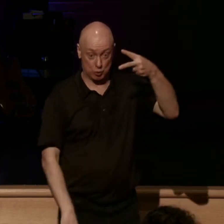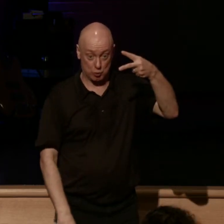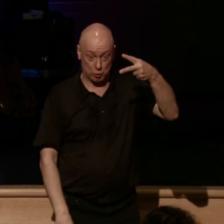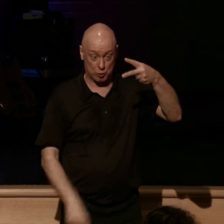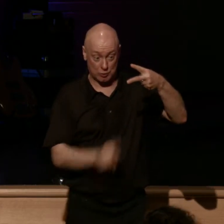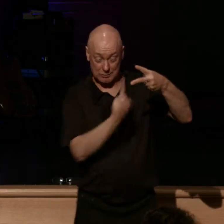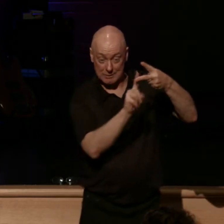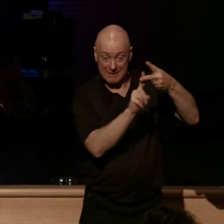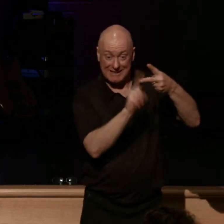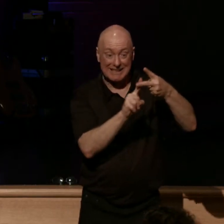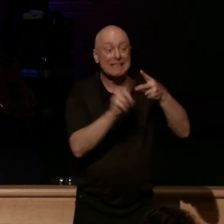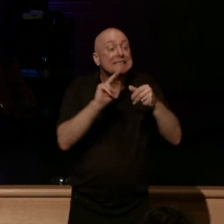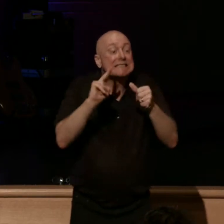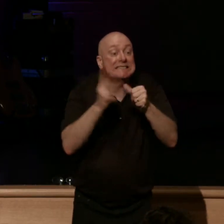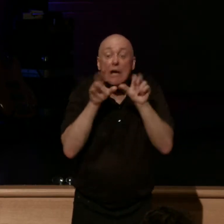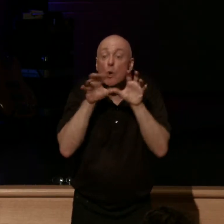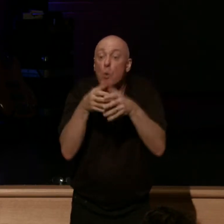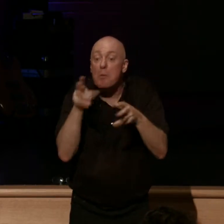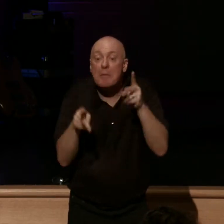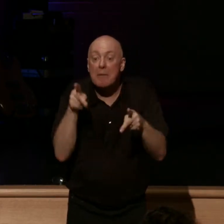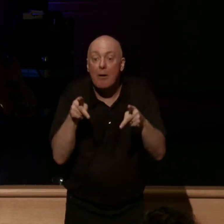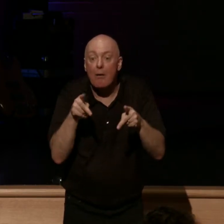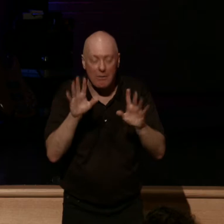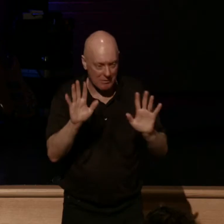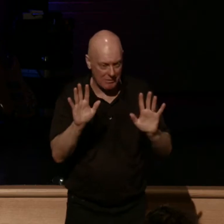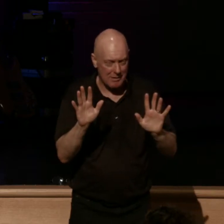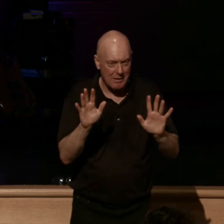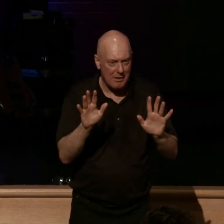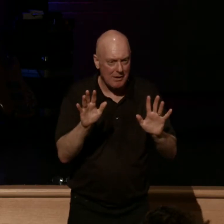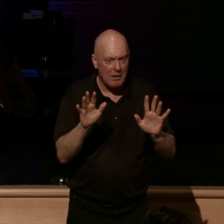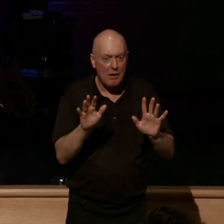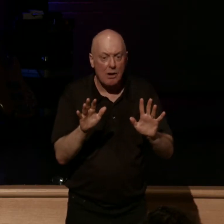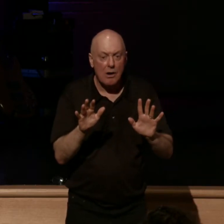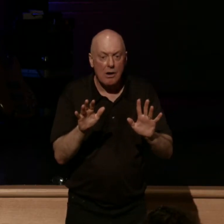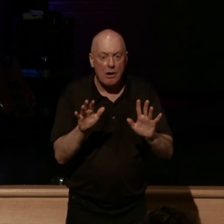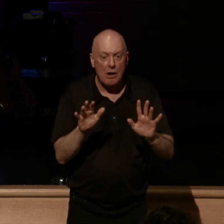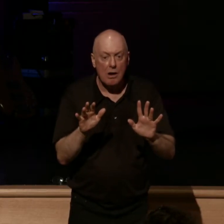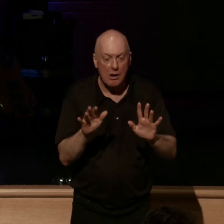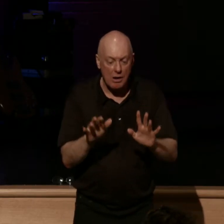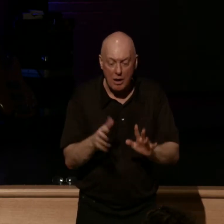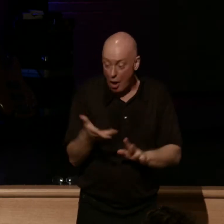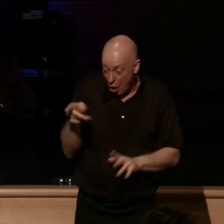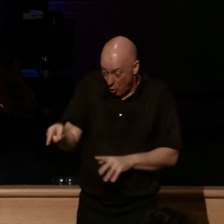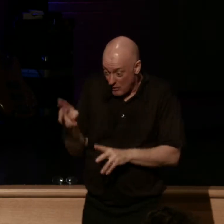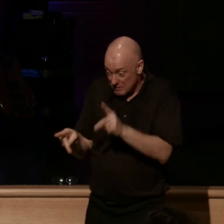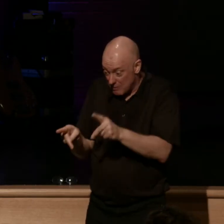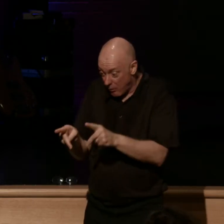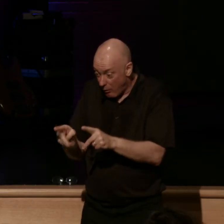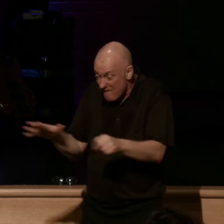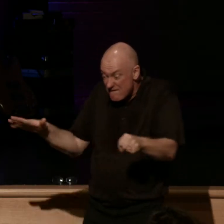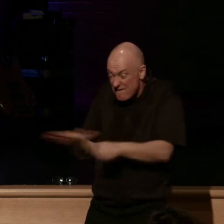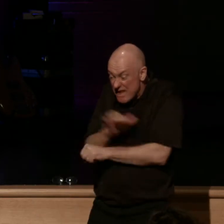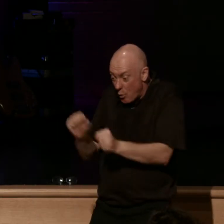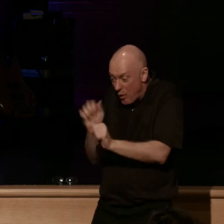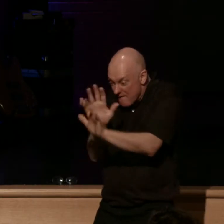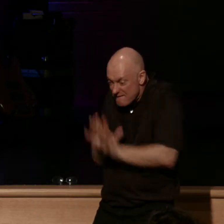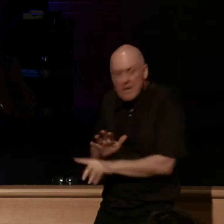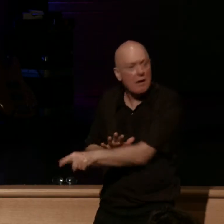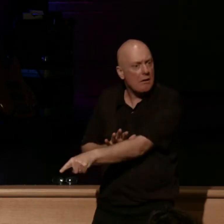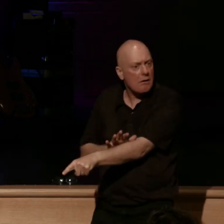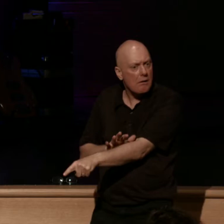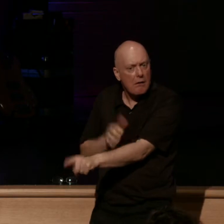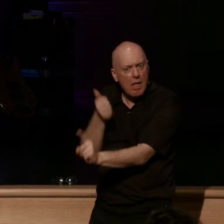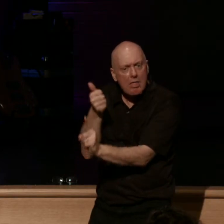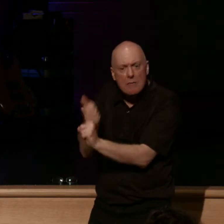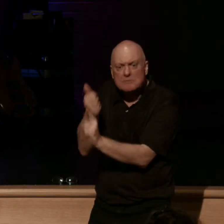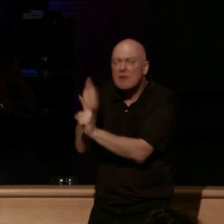Now we see a second group of people. Listen to this point number two. Those who are filled with fear and they are